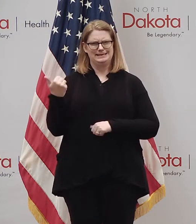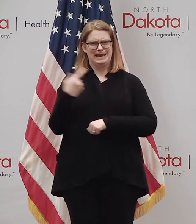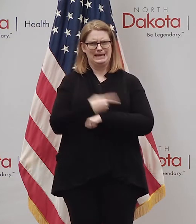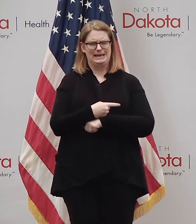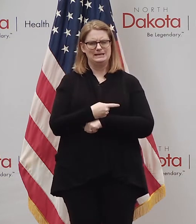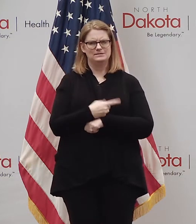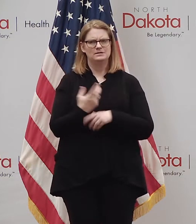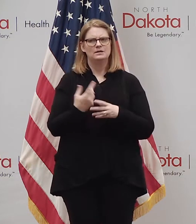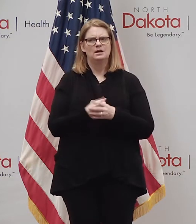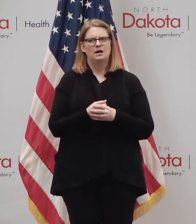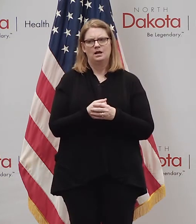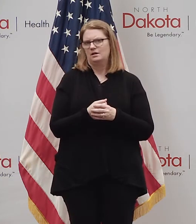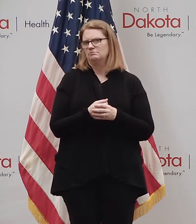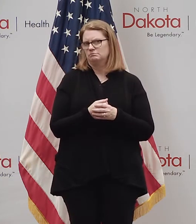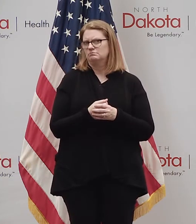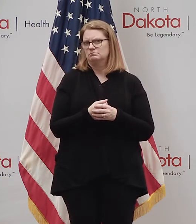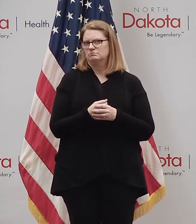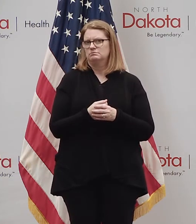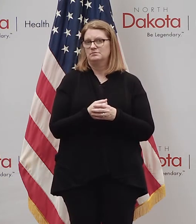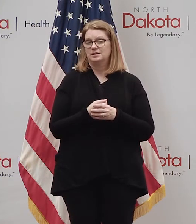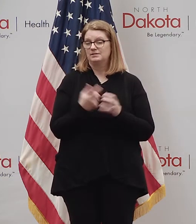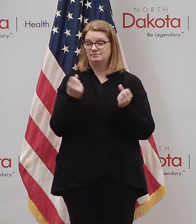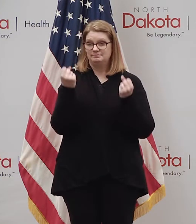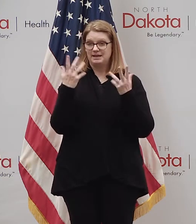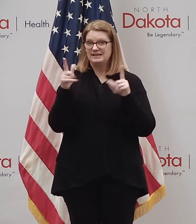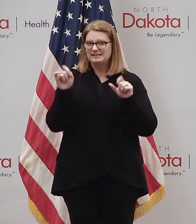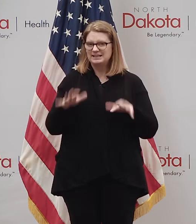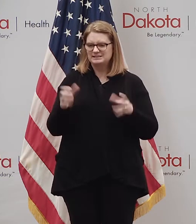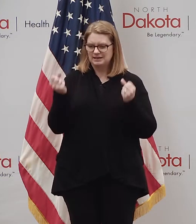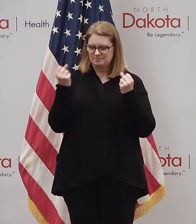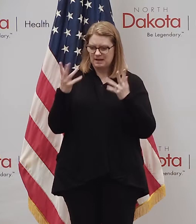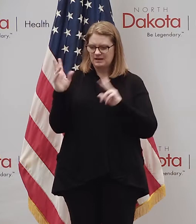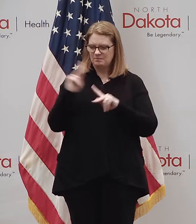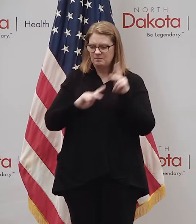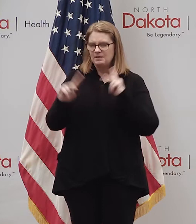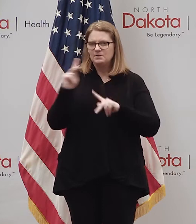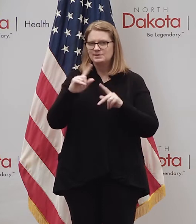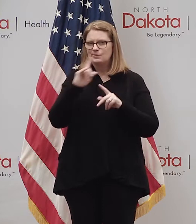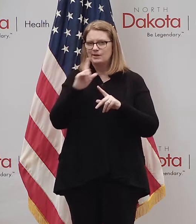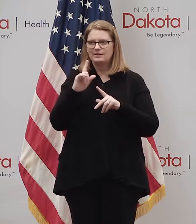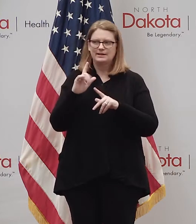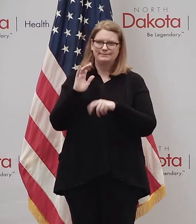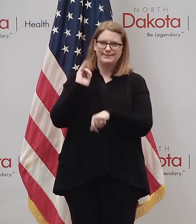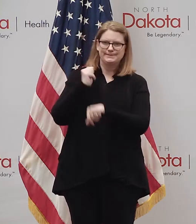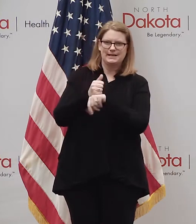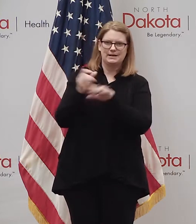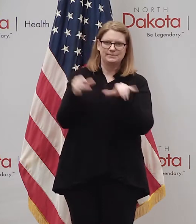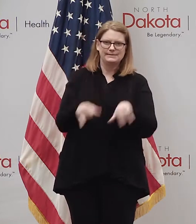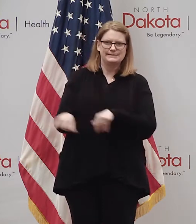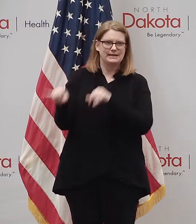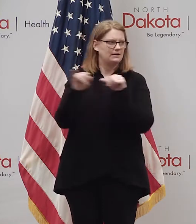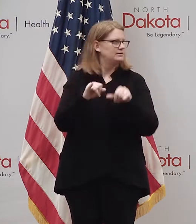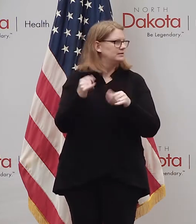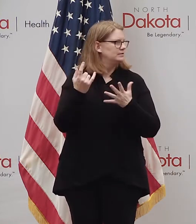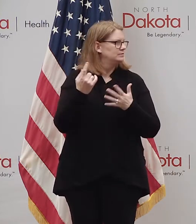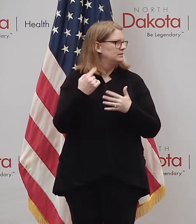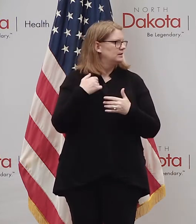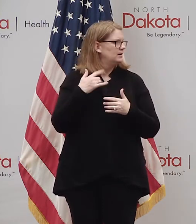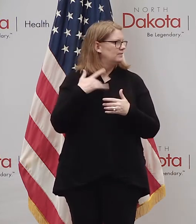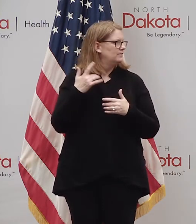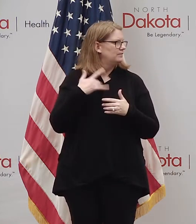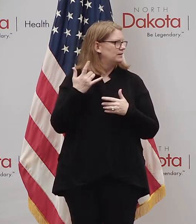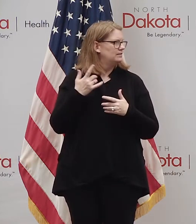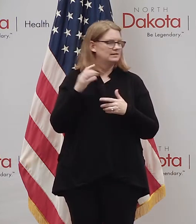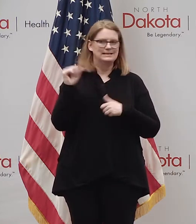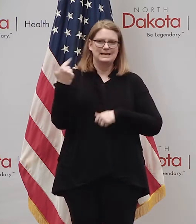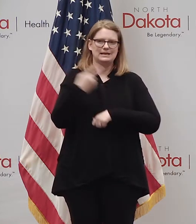and obviously they've done that on a lot of data, on a lot of testing, on a lot of people to come up with that standard. So that's how I believe we got to where we are on the 10-day